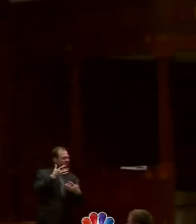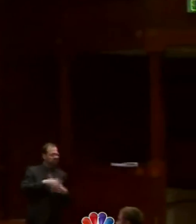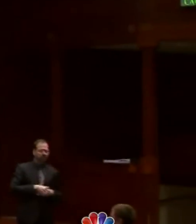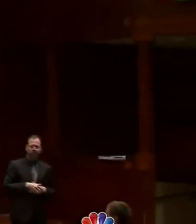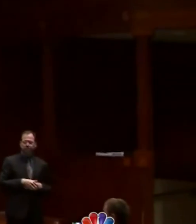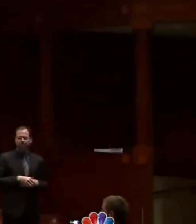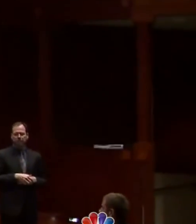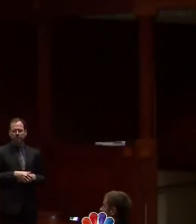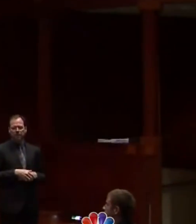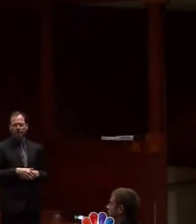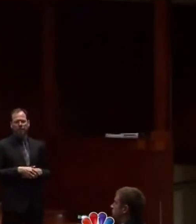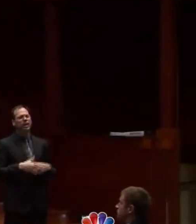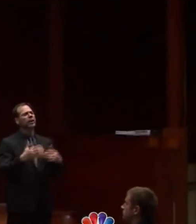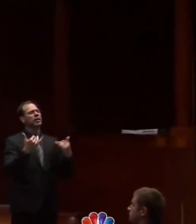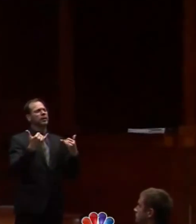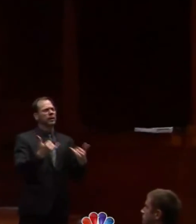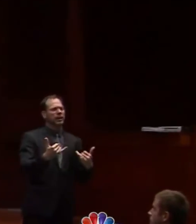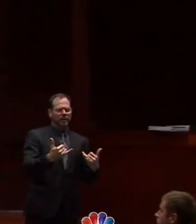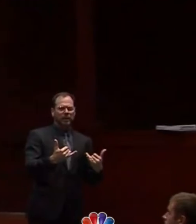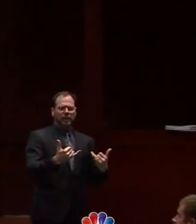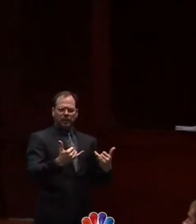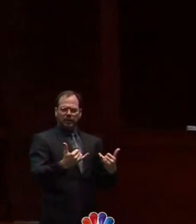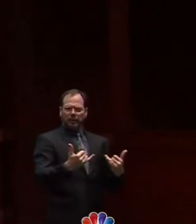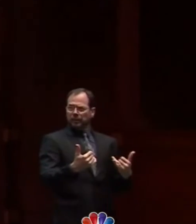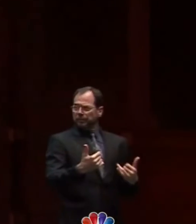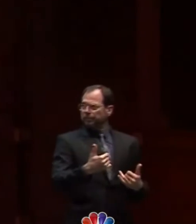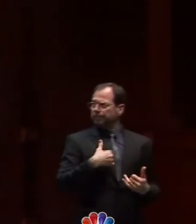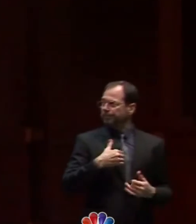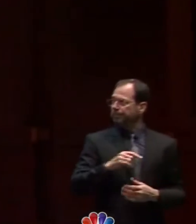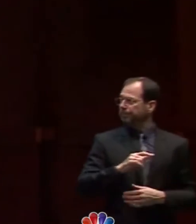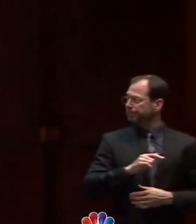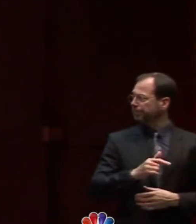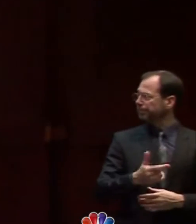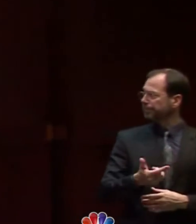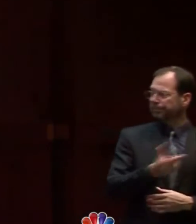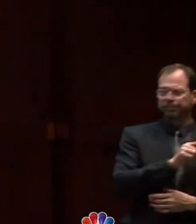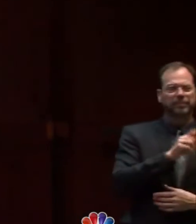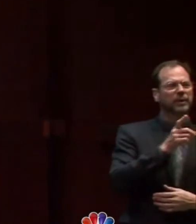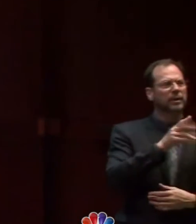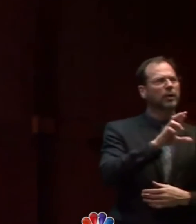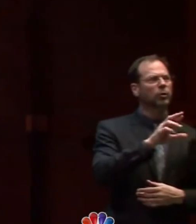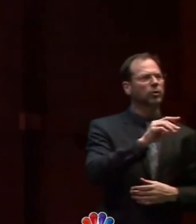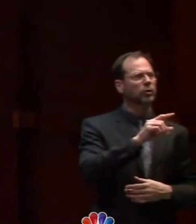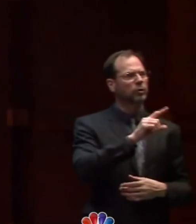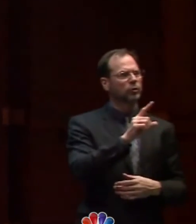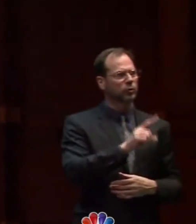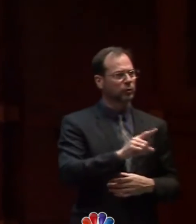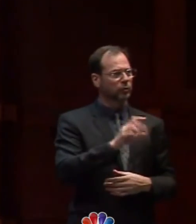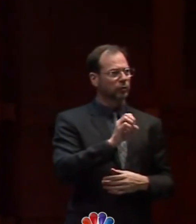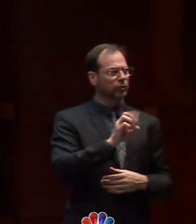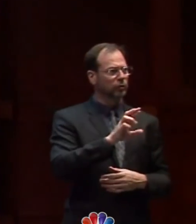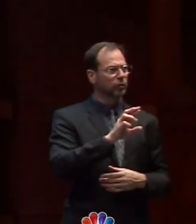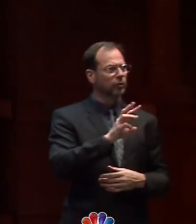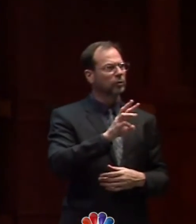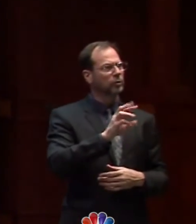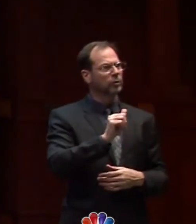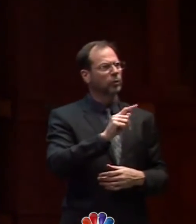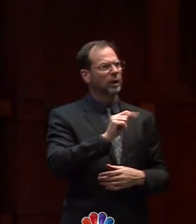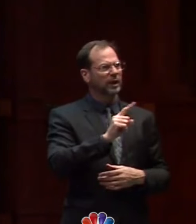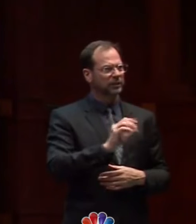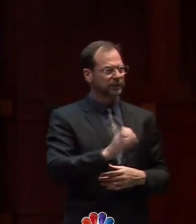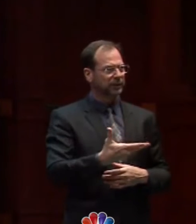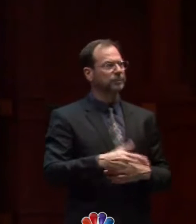Now, I want to pass the presentation over to Dr. Zerwas. So, as I mentioned